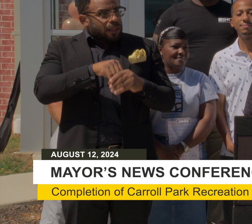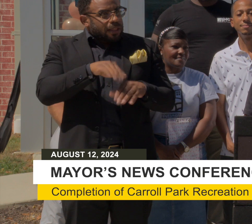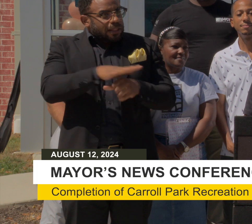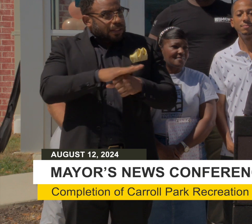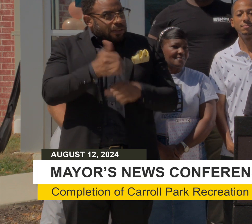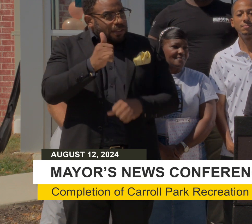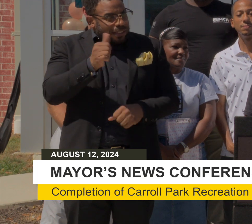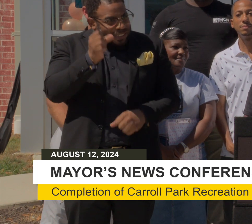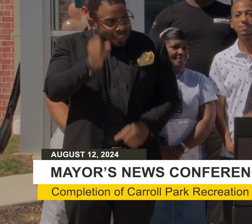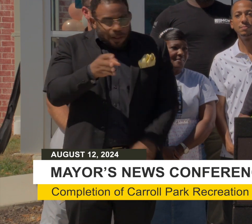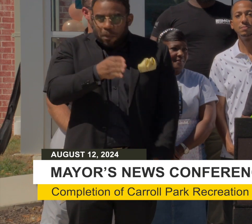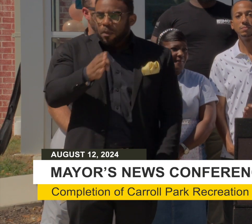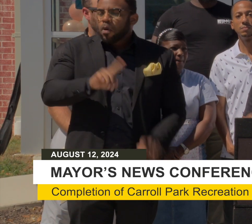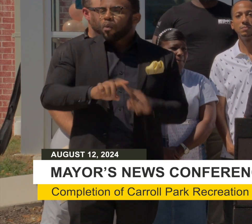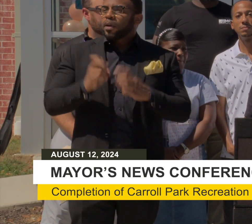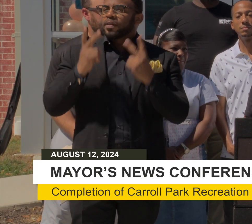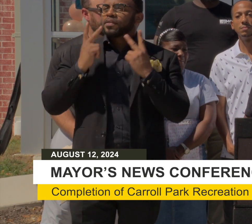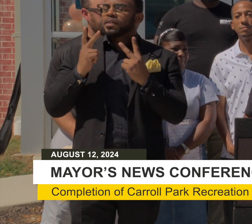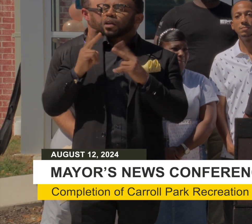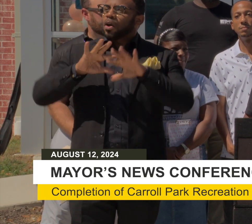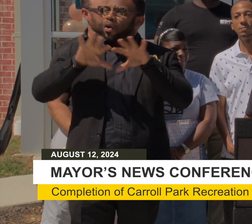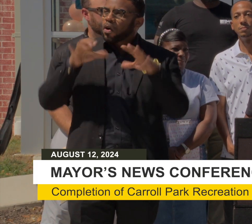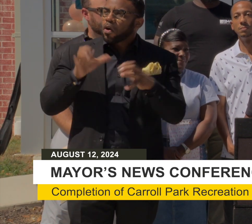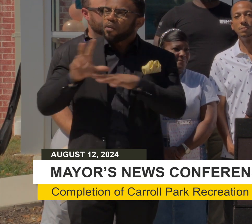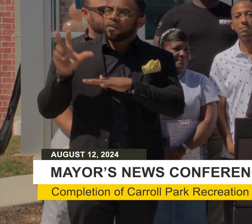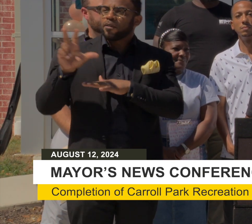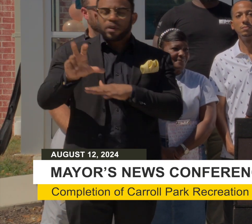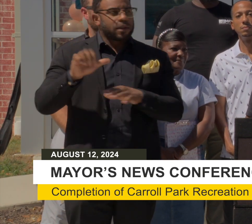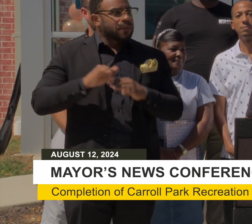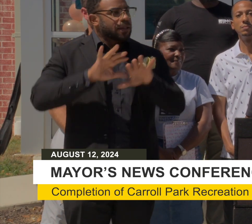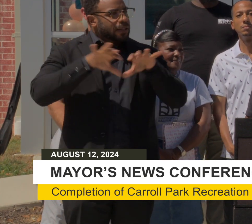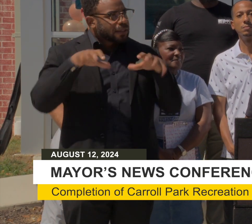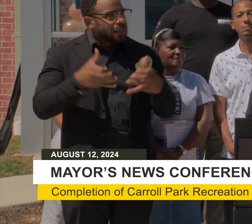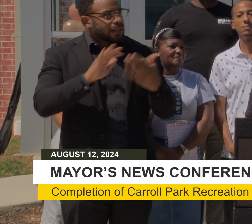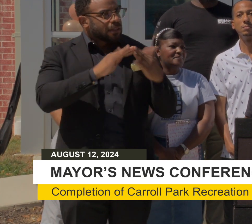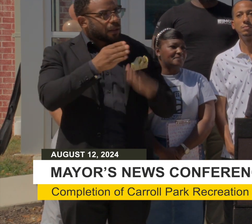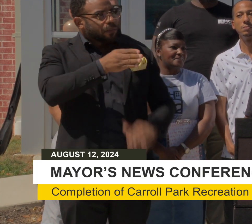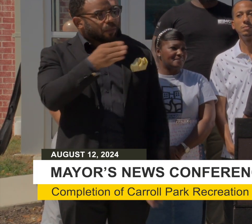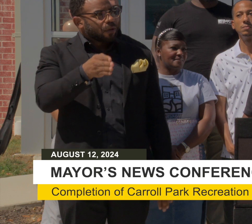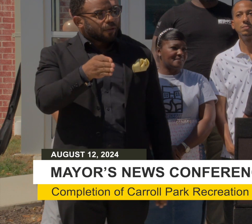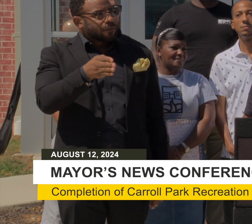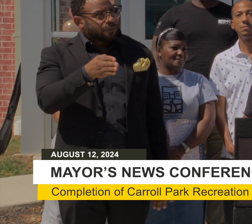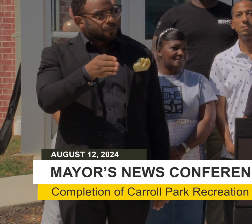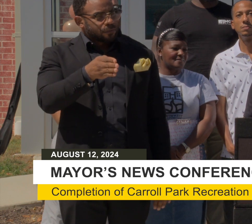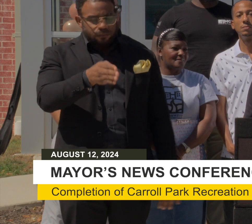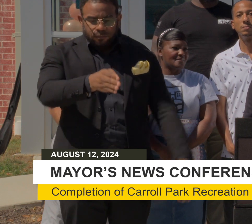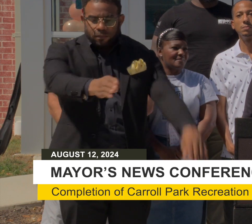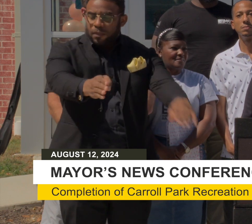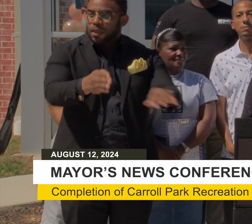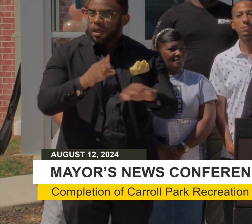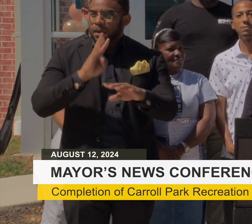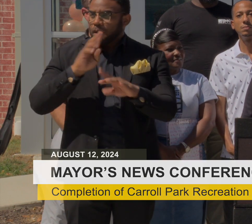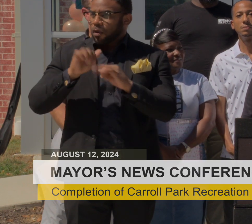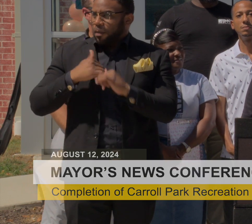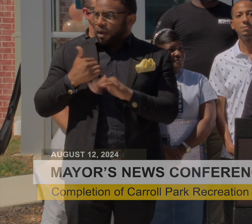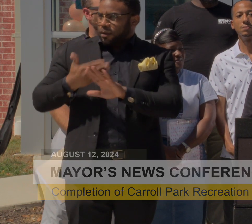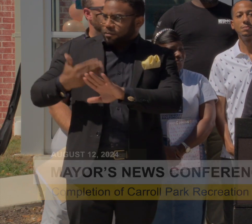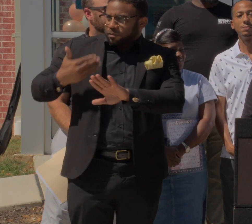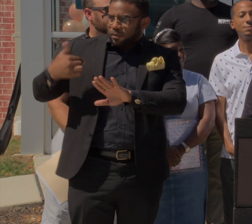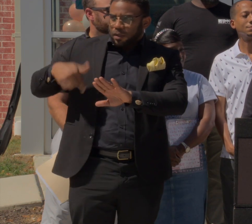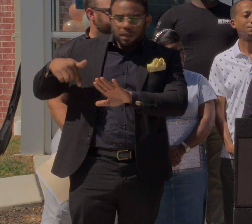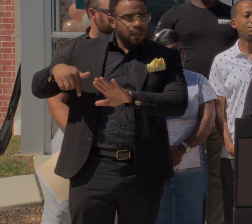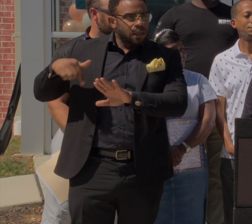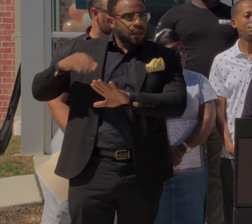District 10 South Baltimore, but we've seen overall investment in the entire city of Baltimore. And speaking with my